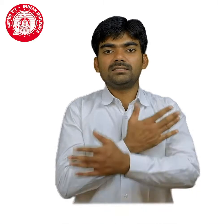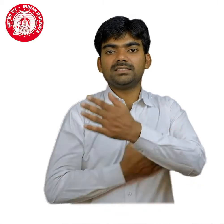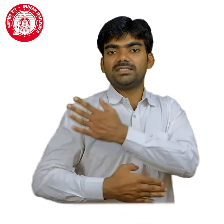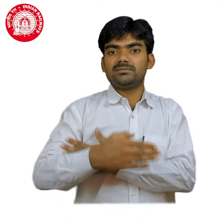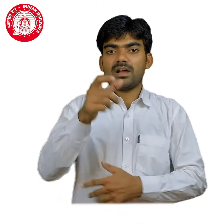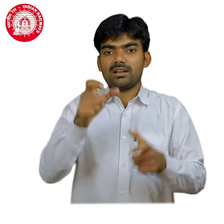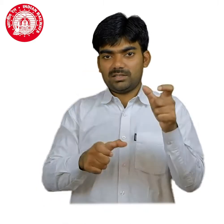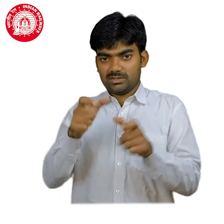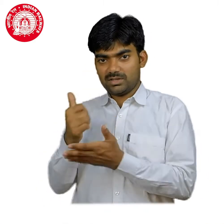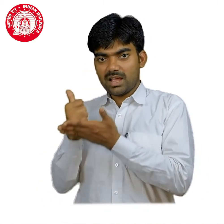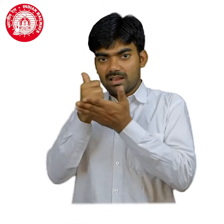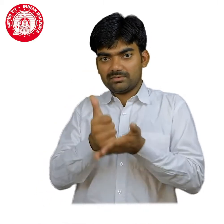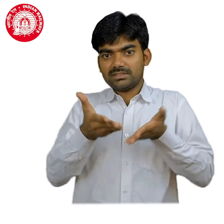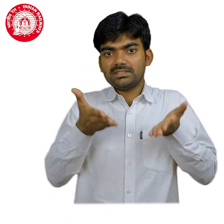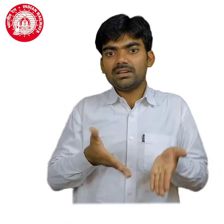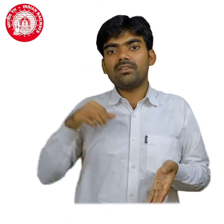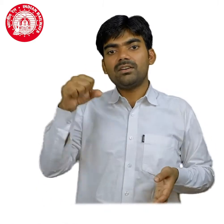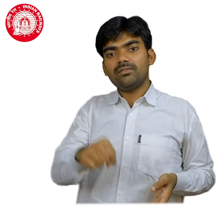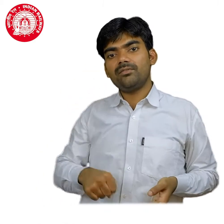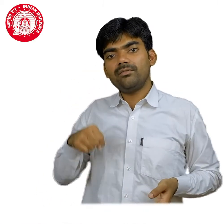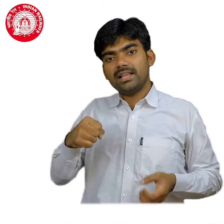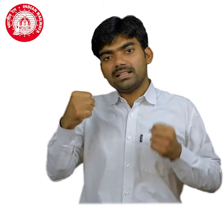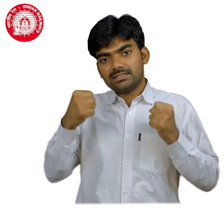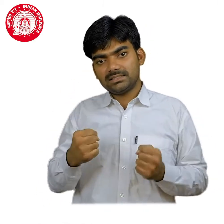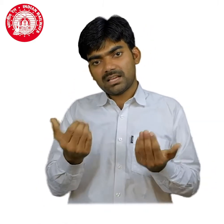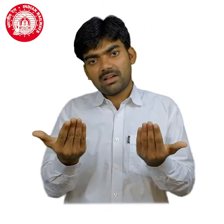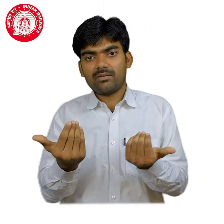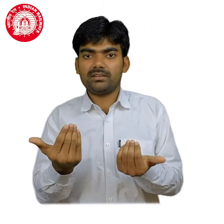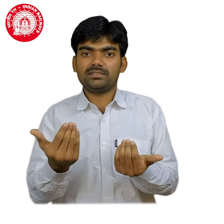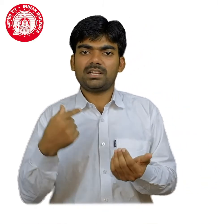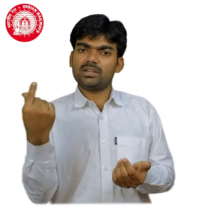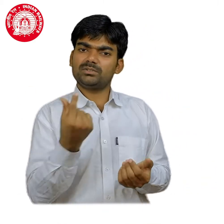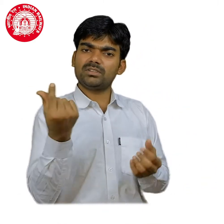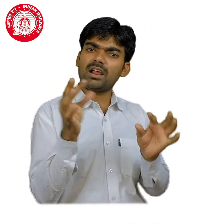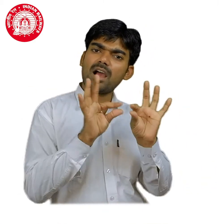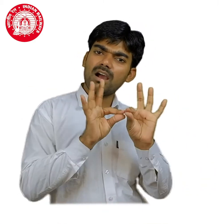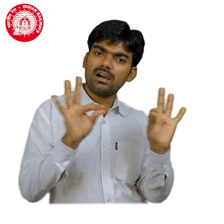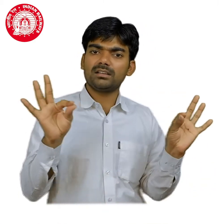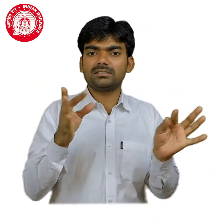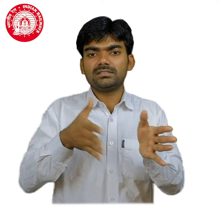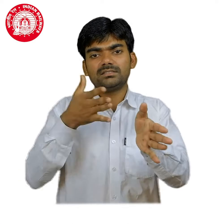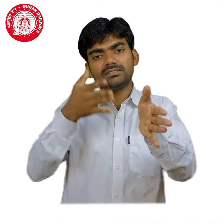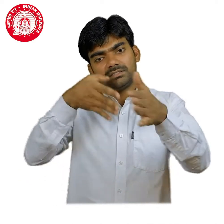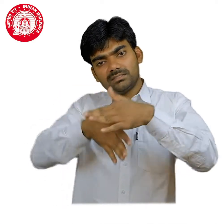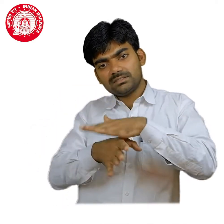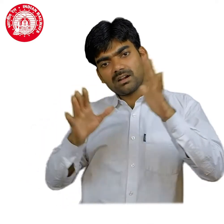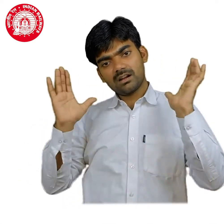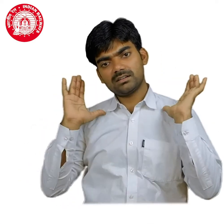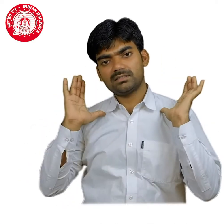There are wheelchairs and portable ramp available at the station to facilitate people using wheelchair to board the